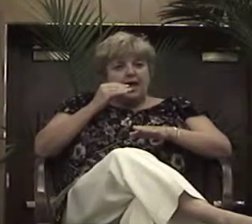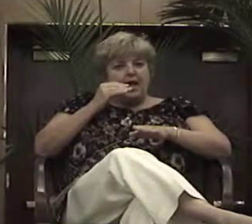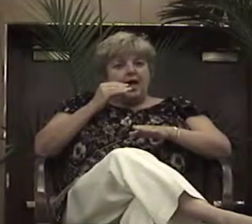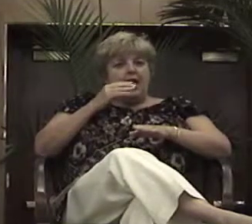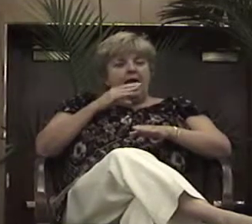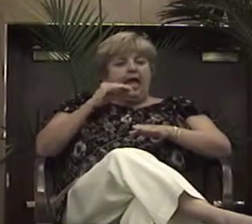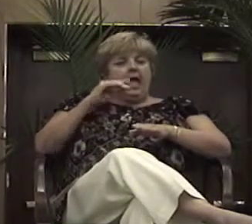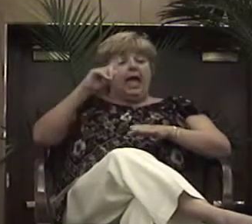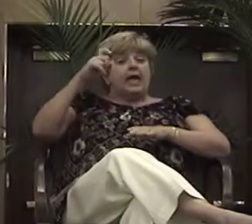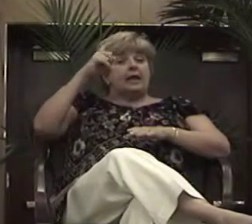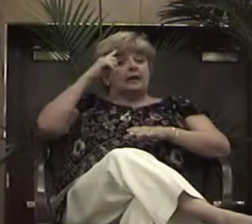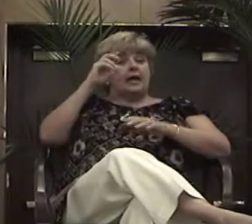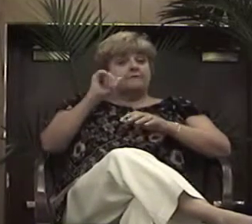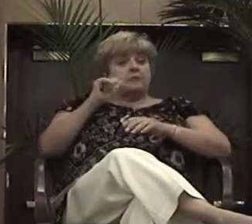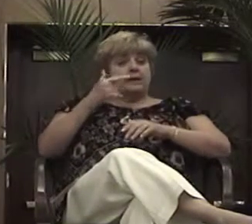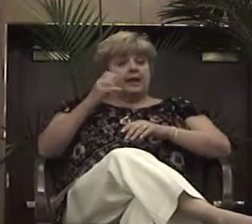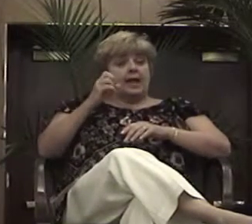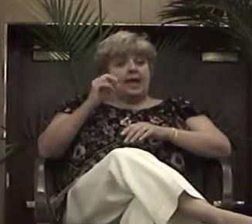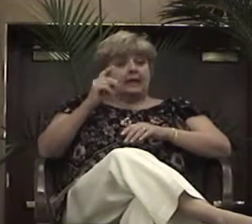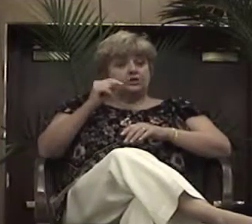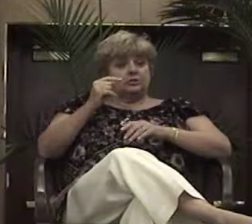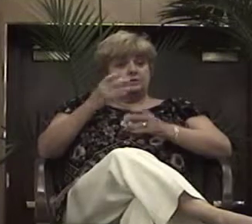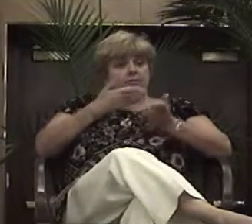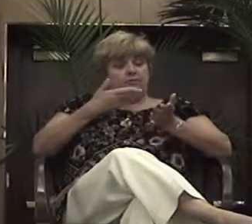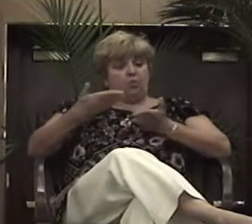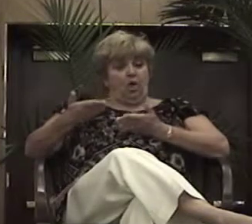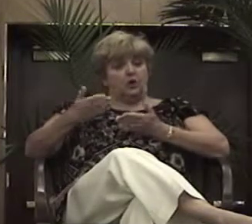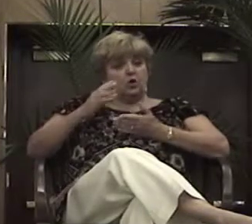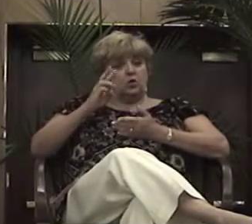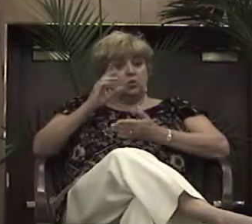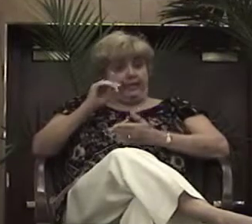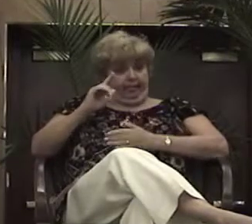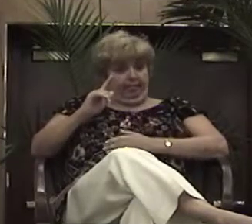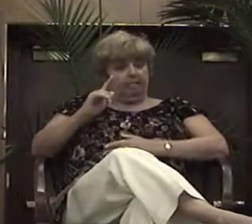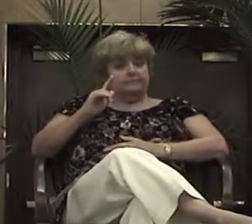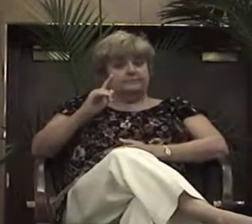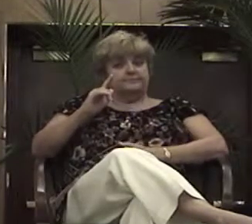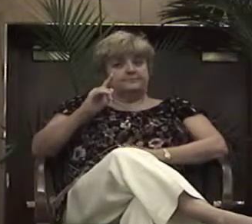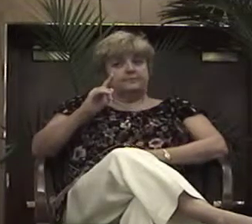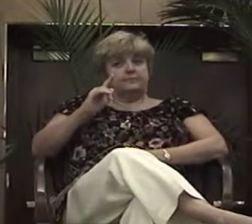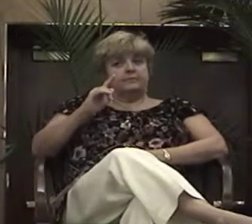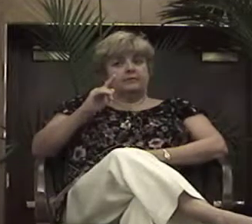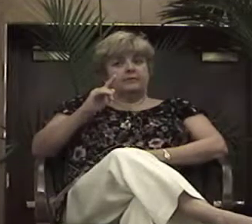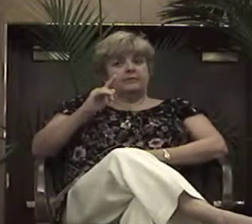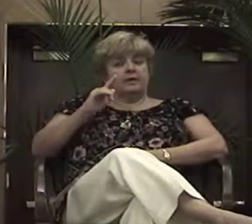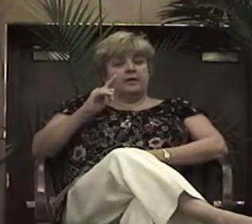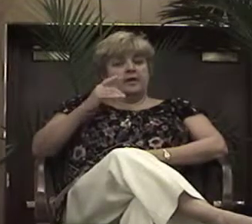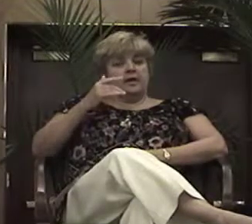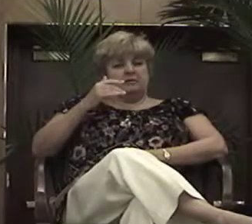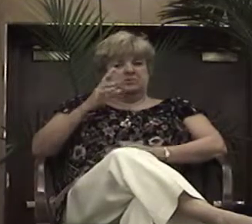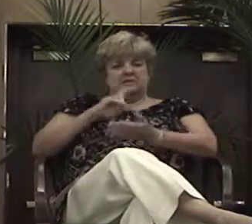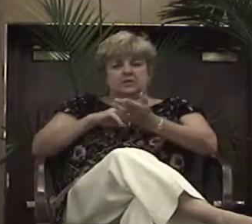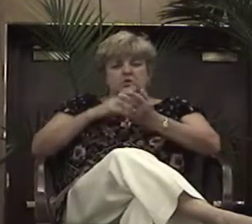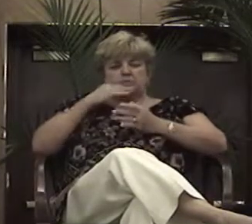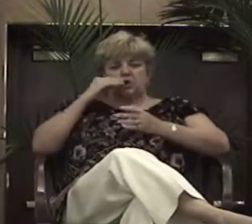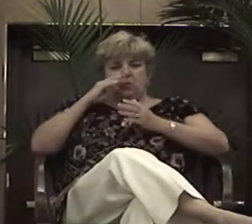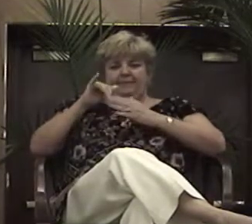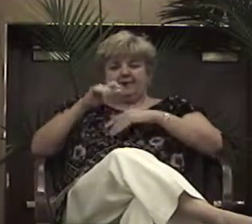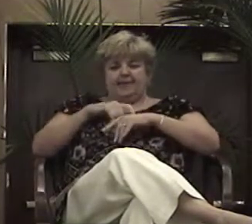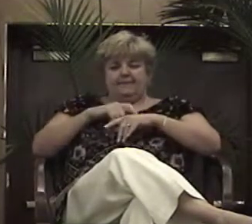over to where she was at the nursing home. And she was still laying there in the bed. And